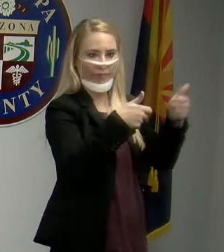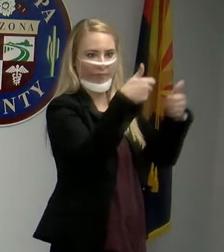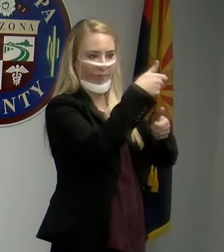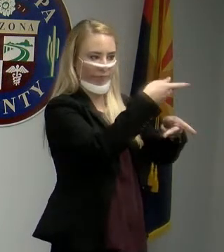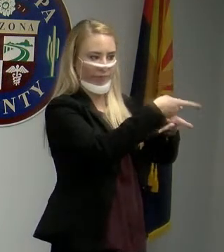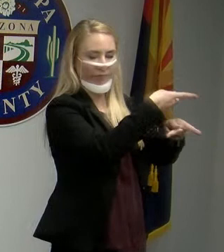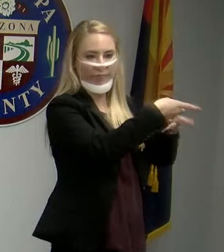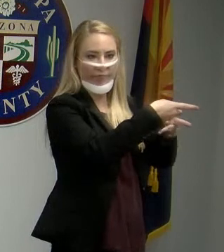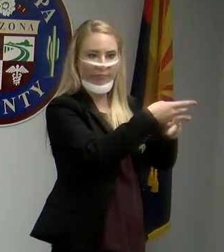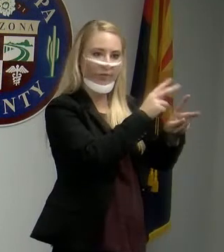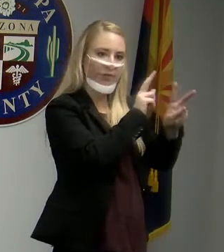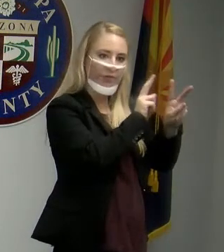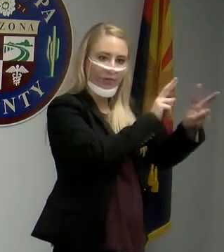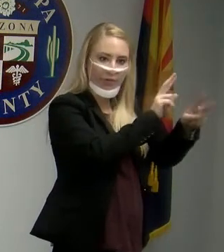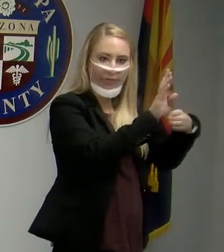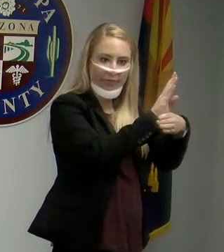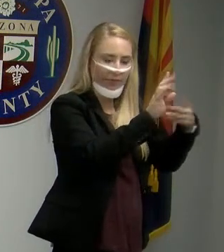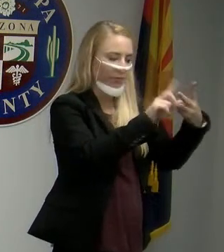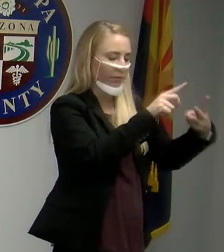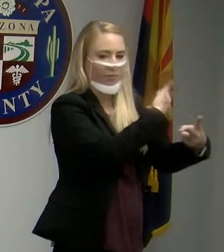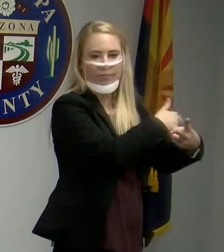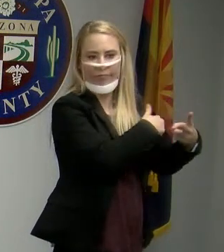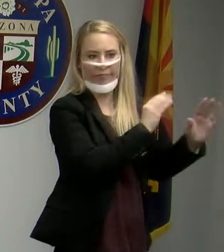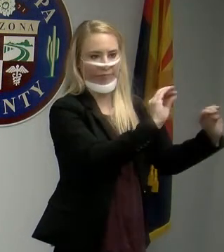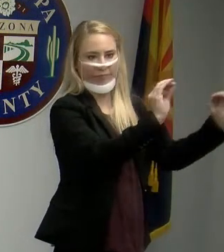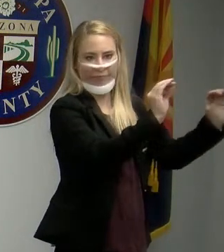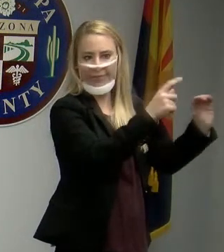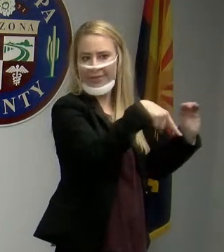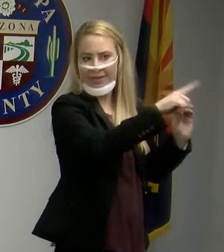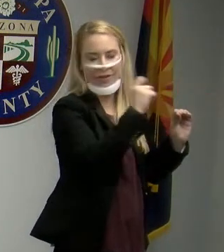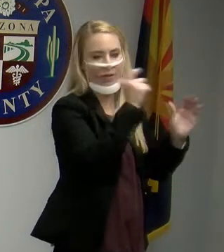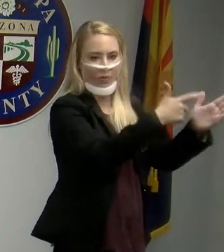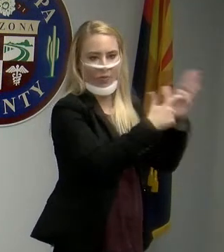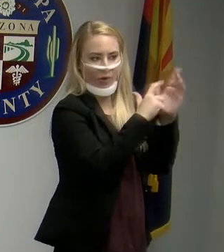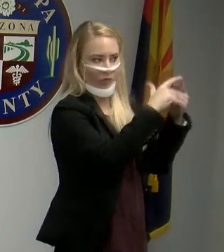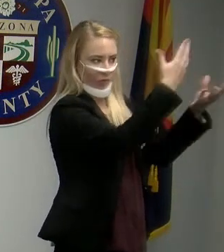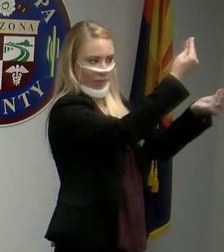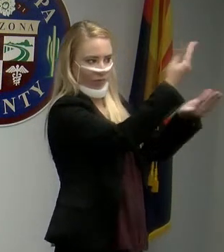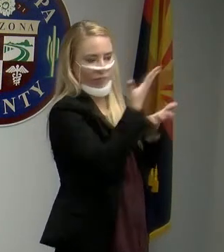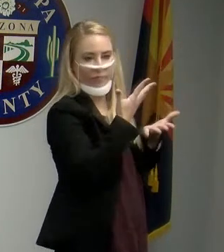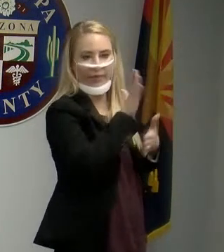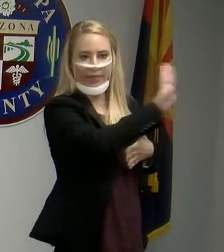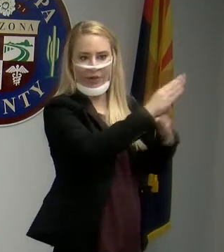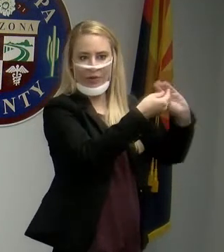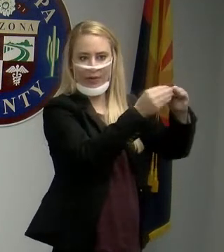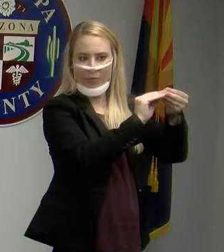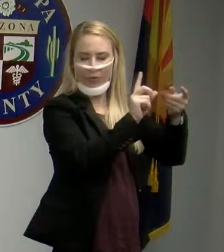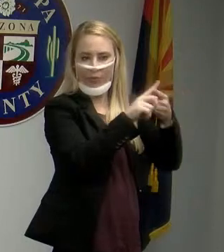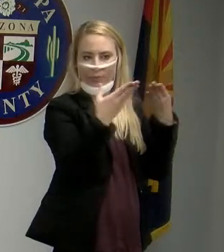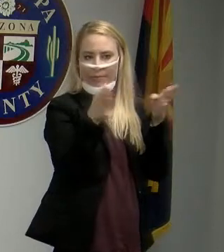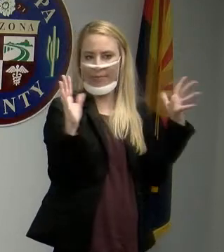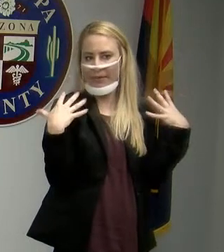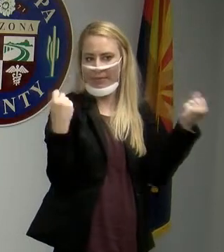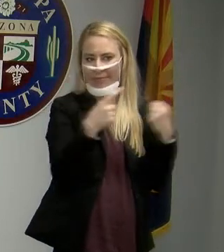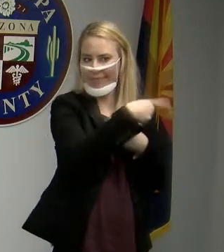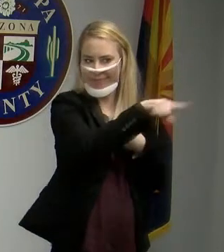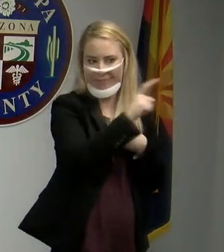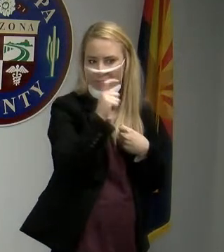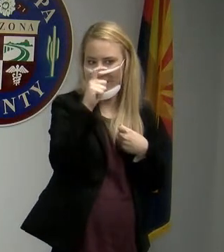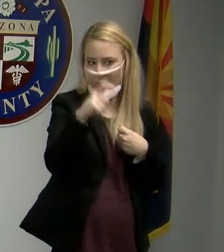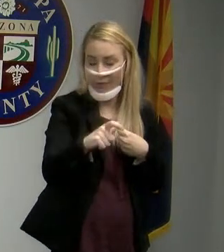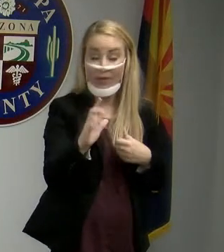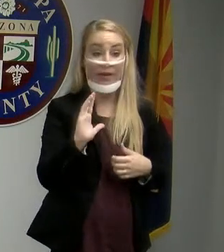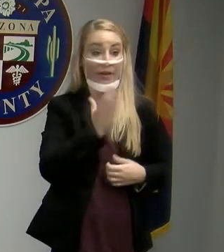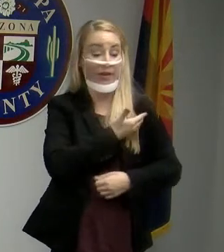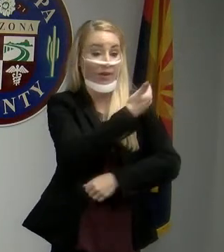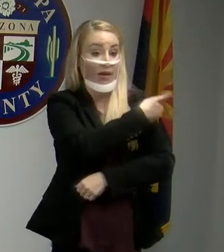homes or hospitals, so they're not required to report their capacity to public health. We can tell you what our hospital